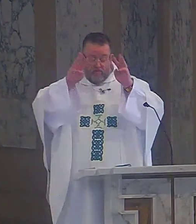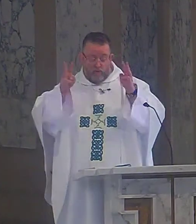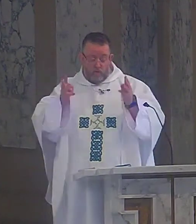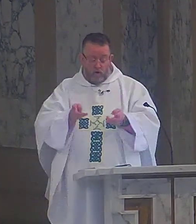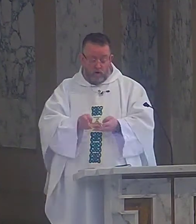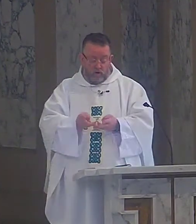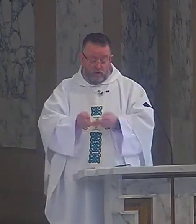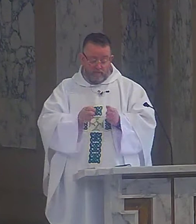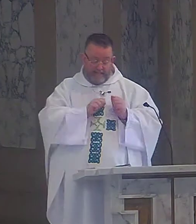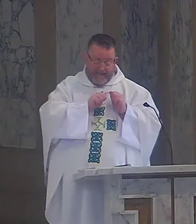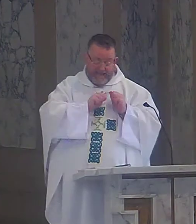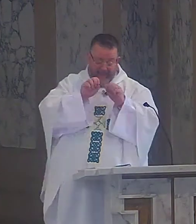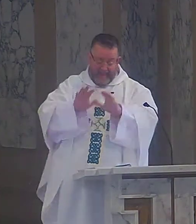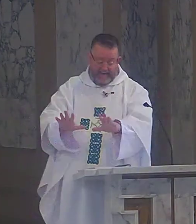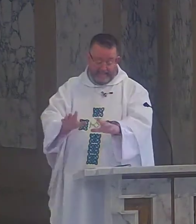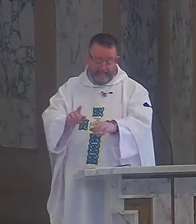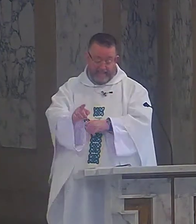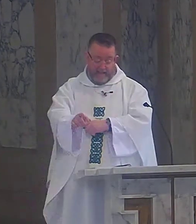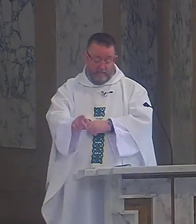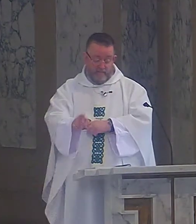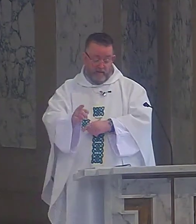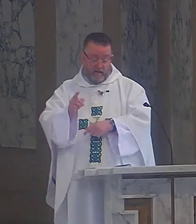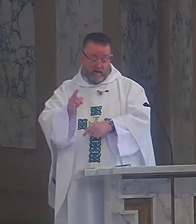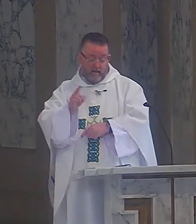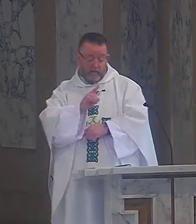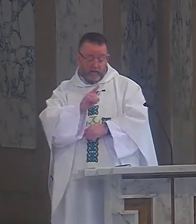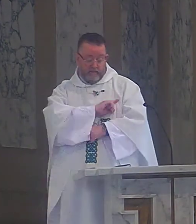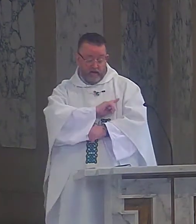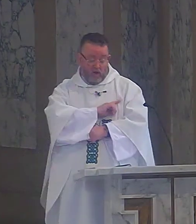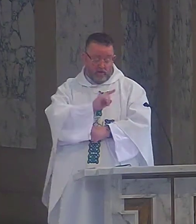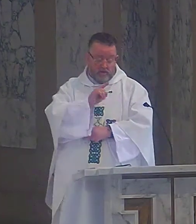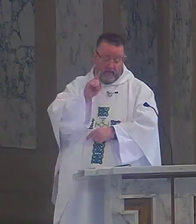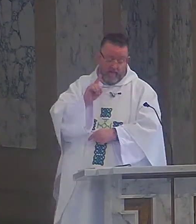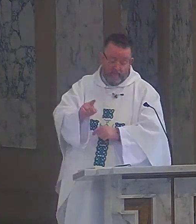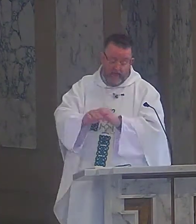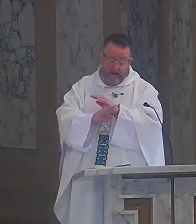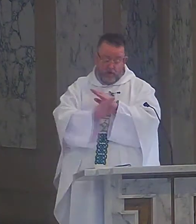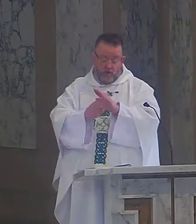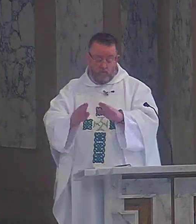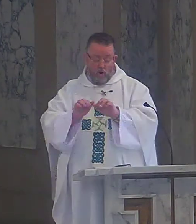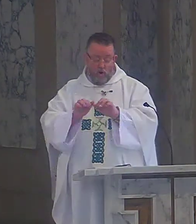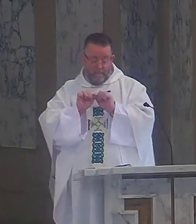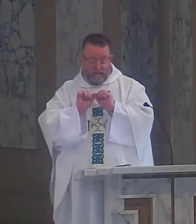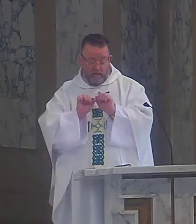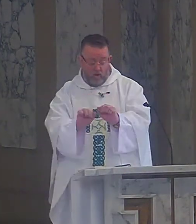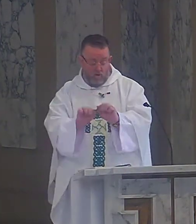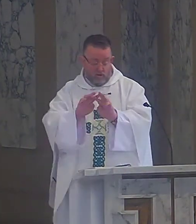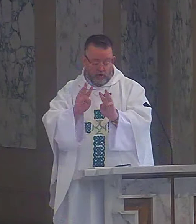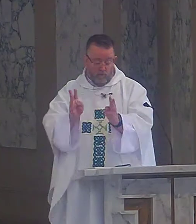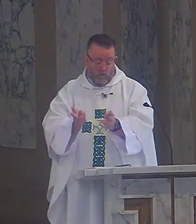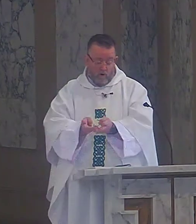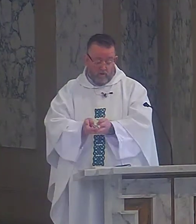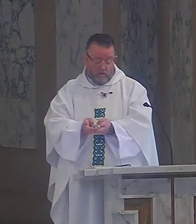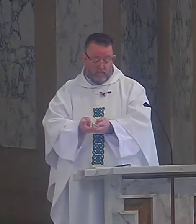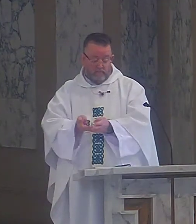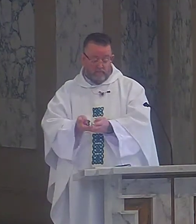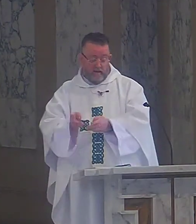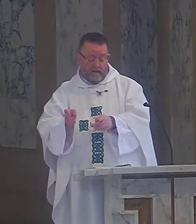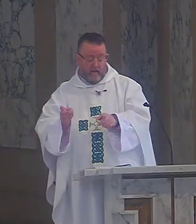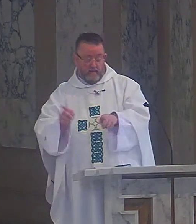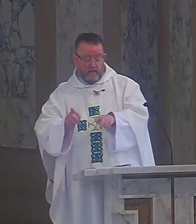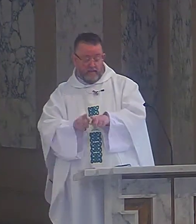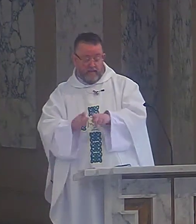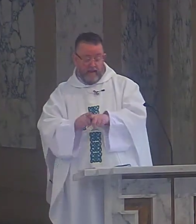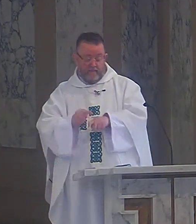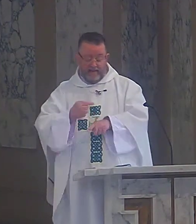The world hated them because they do not belong to the world,